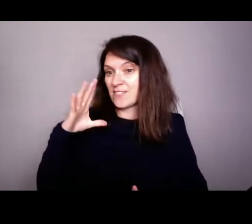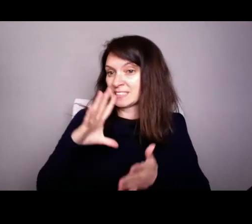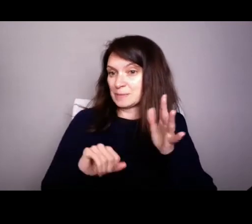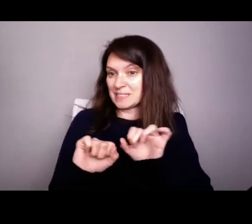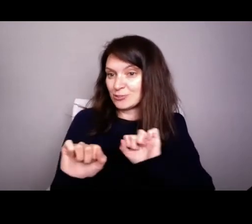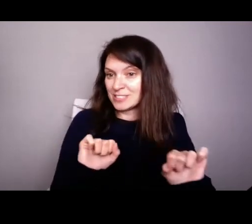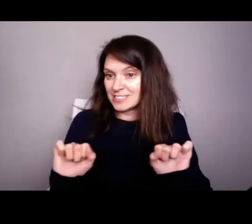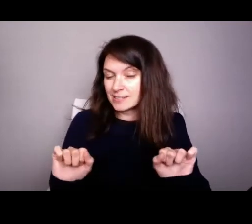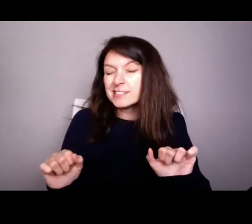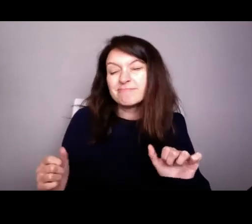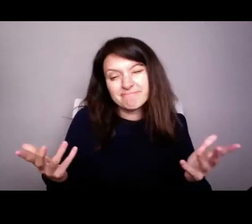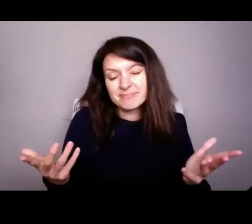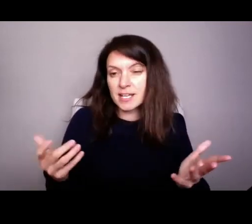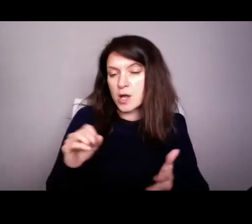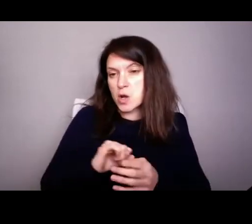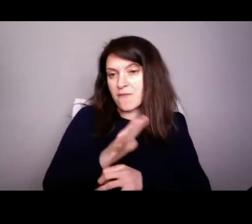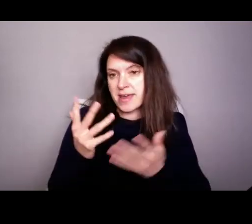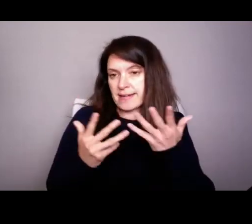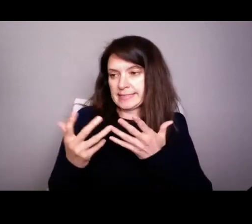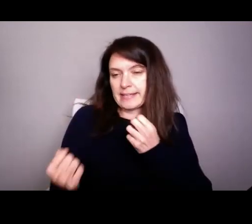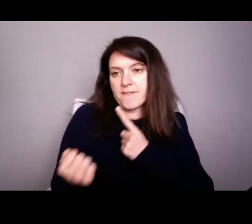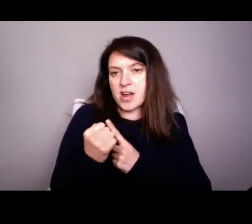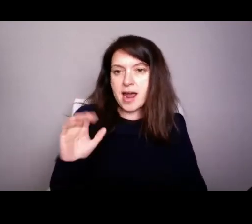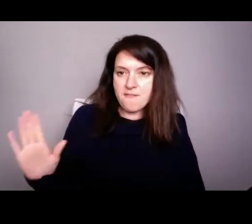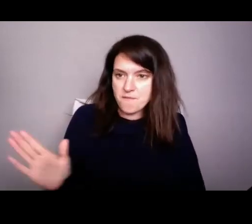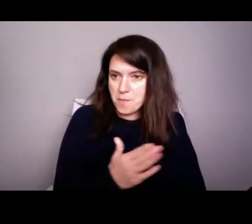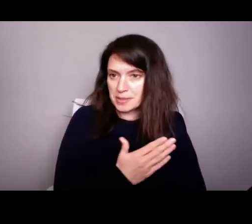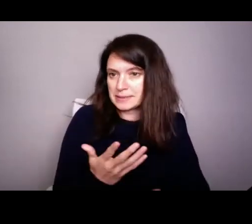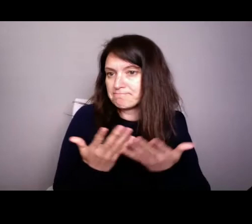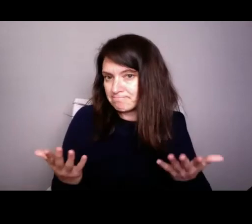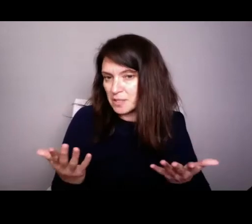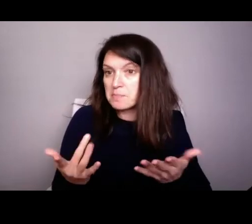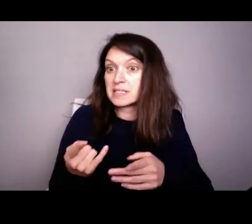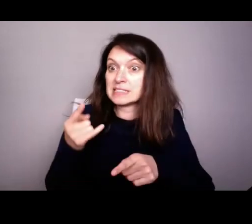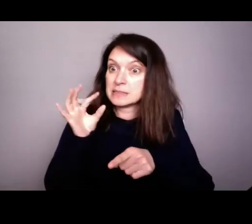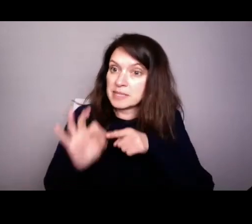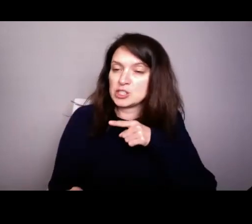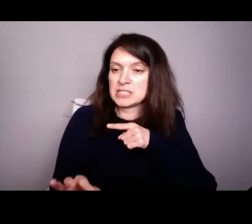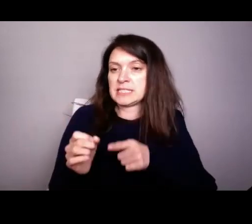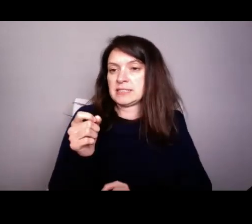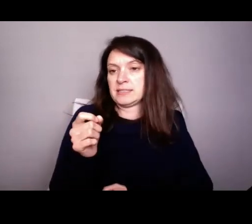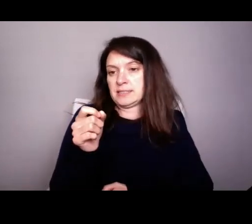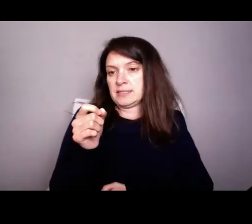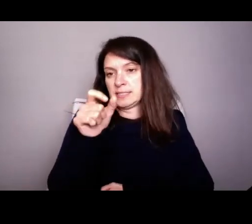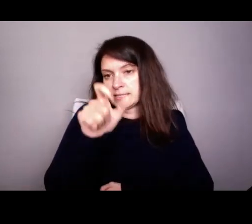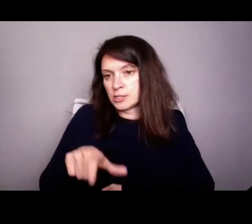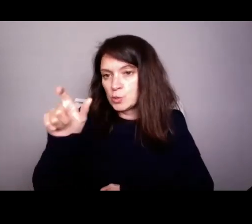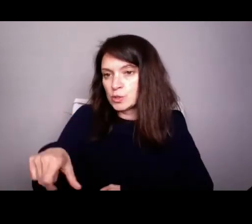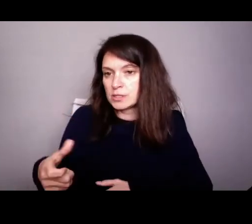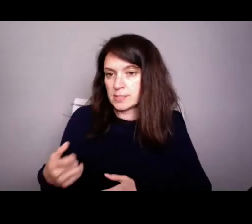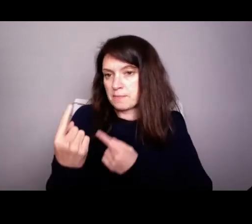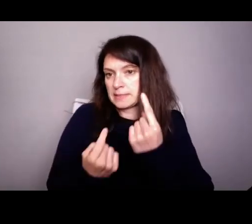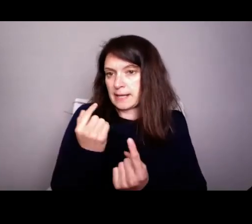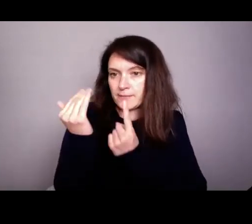has had an impact on that for everybody, but also a particular impact for students that may be shielding